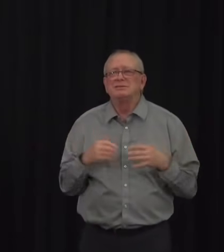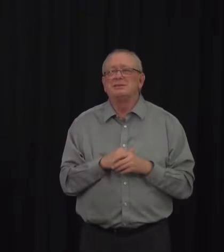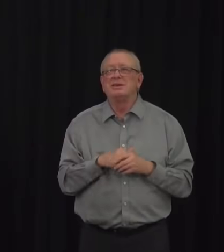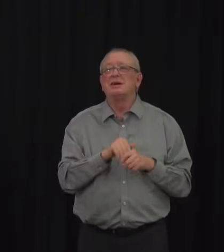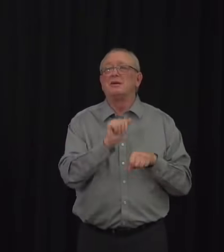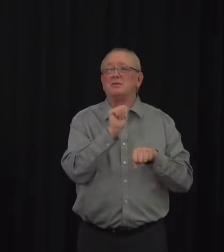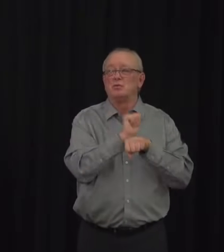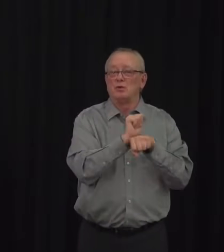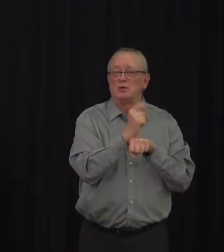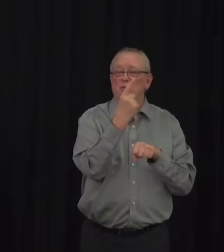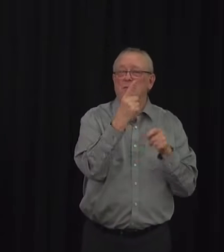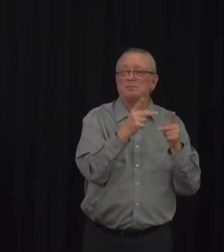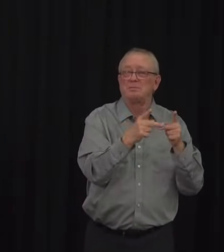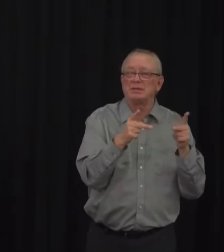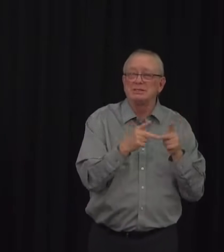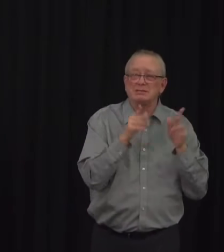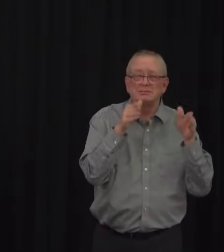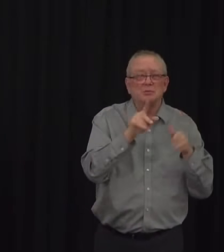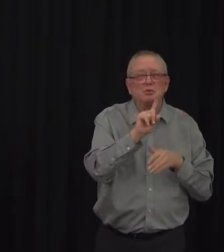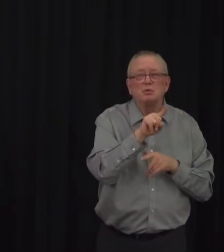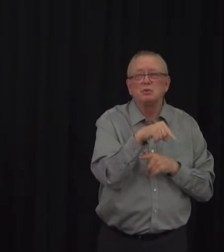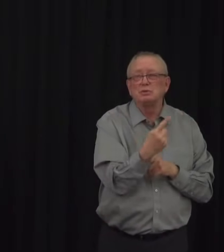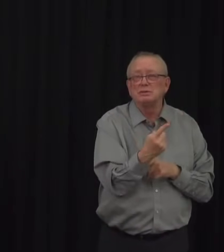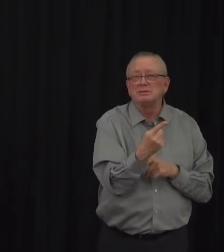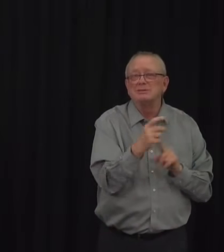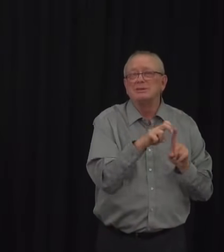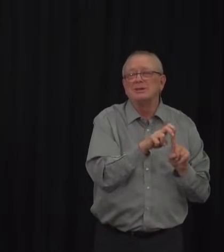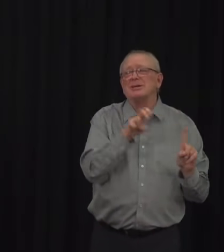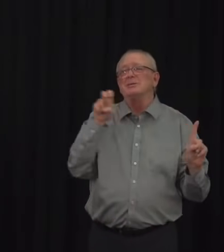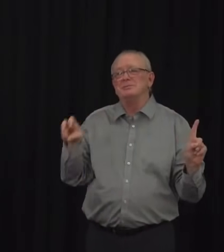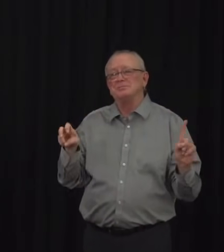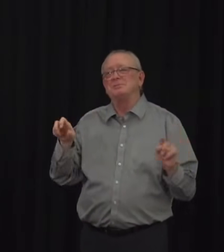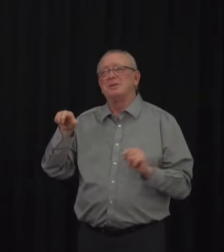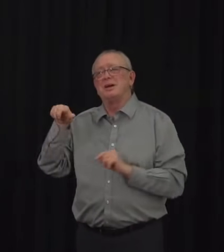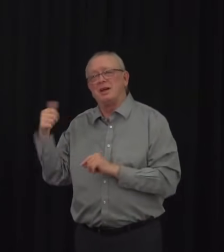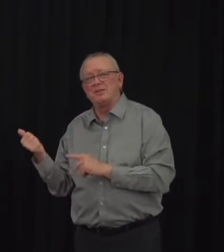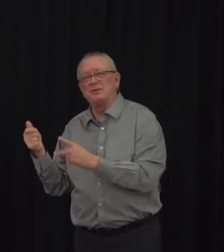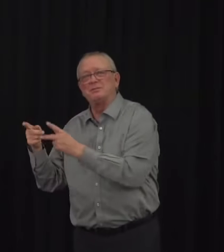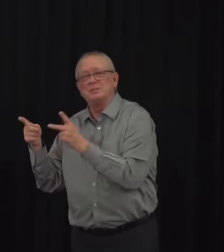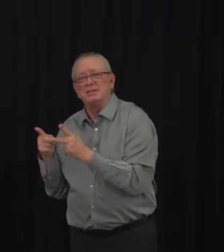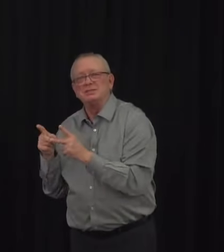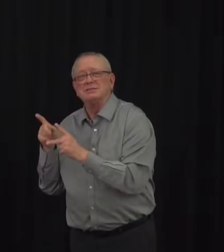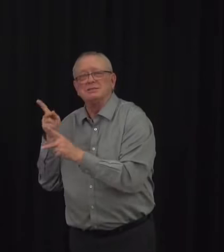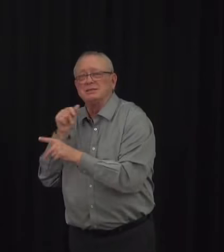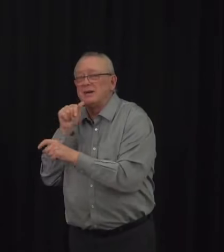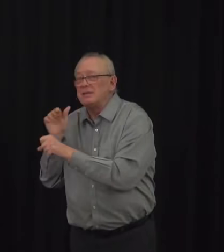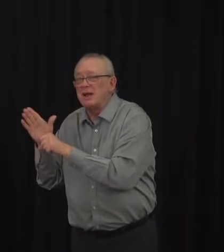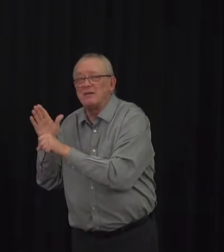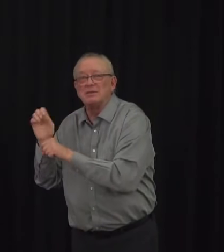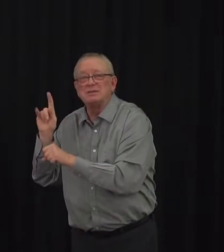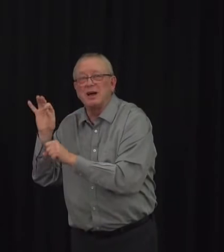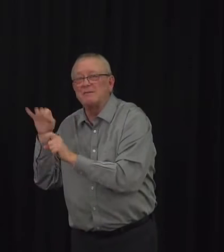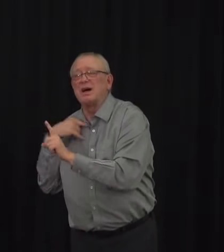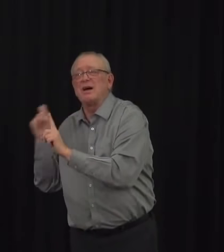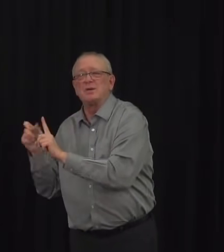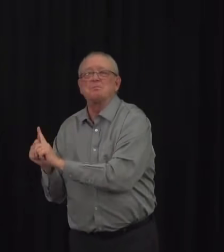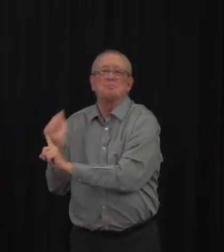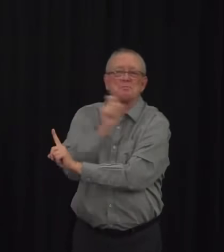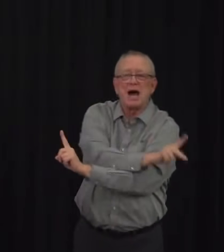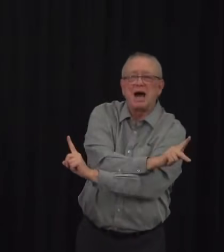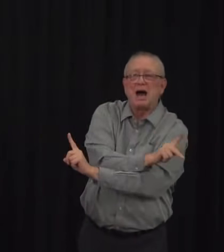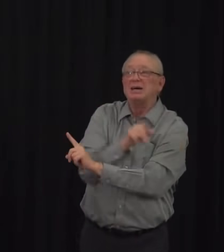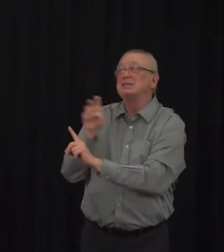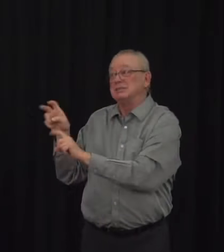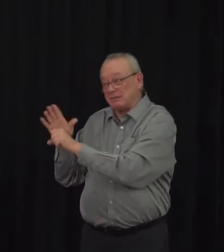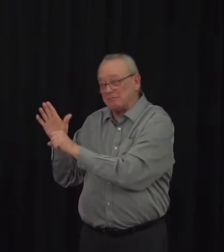come and work at that outbreak site for a period of time until the care needs can be met with those staff who perhaps were out